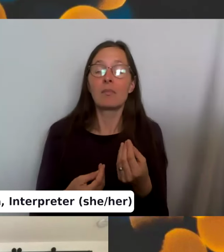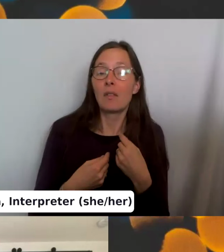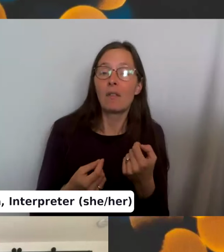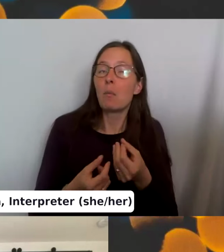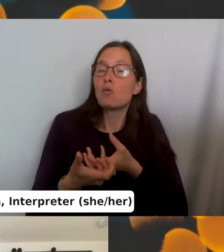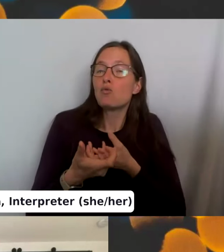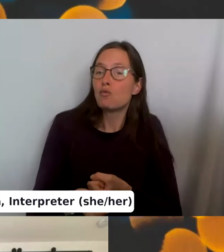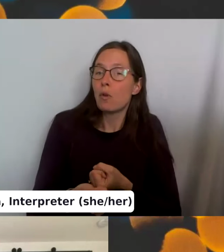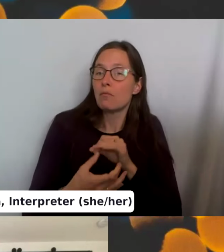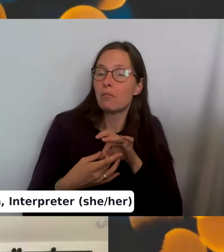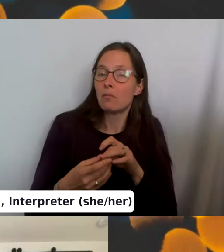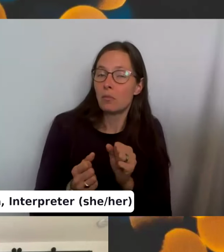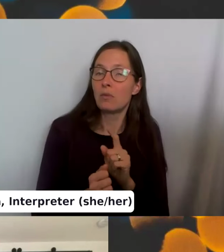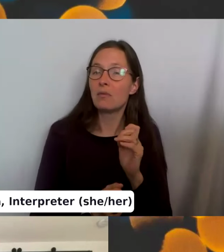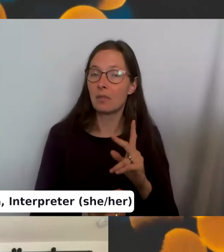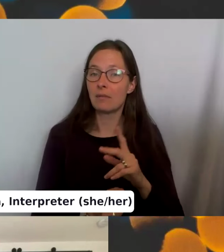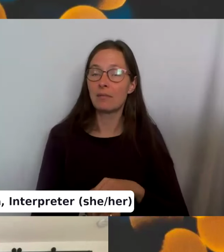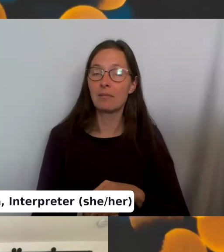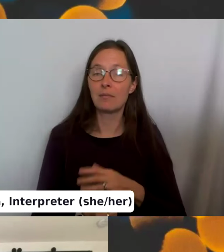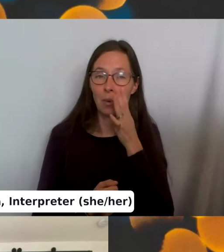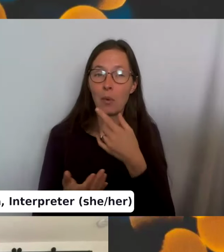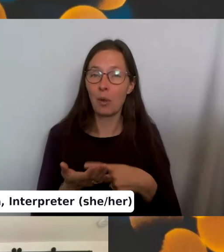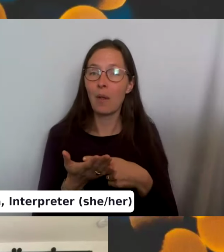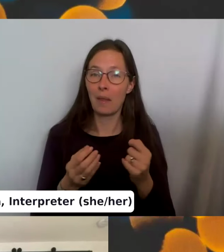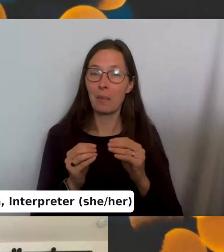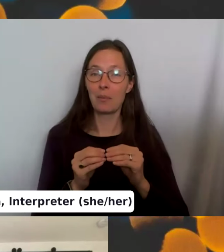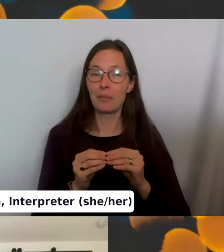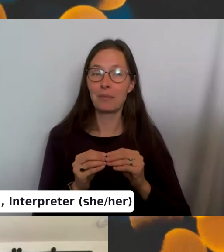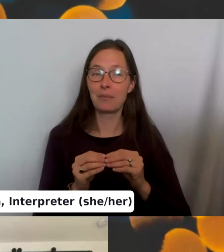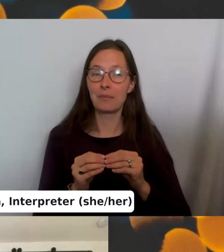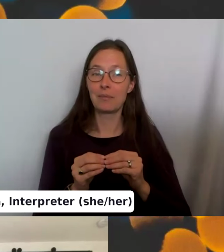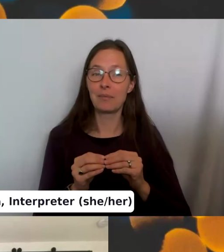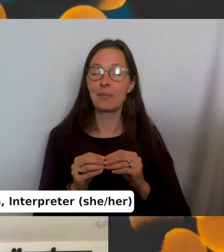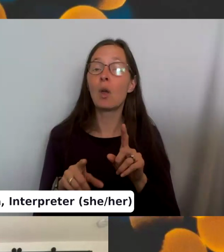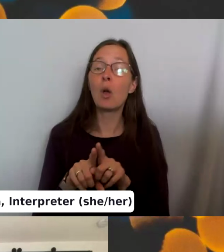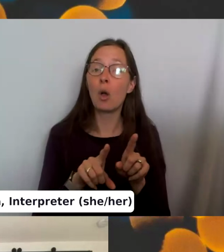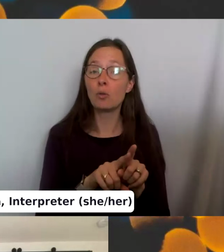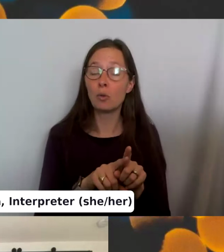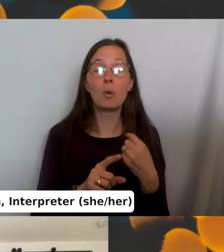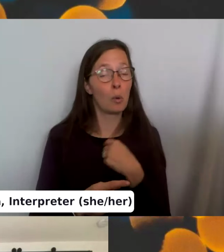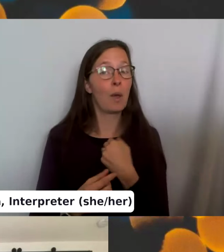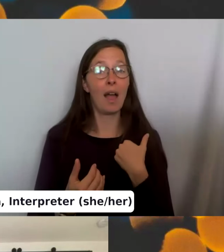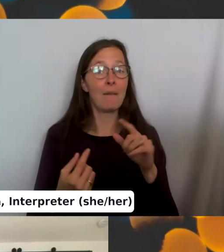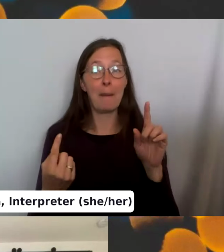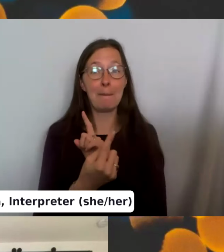deck. So we'll get into a bit more. Also, there are meet and greets available for